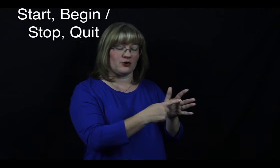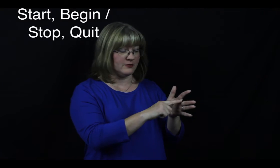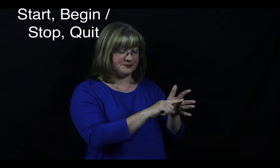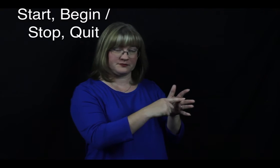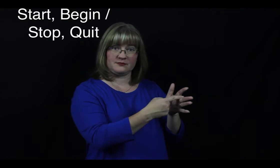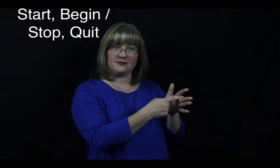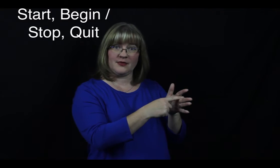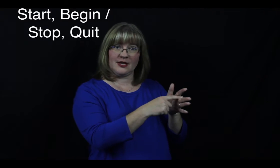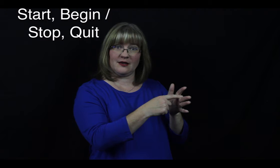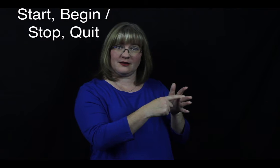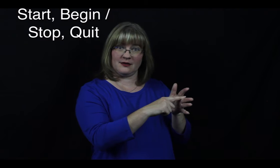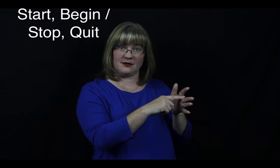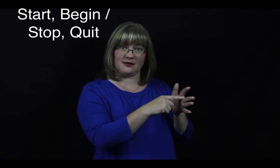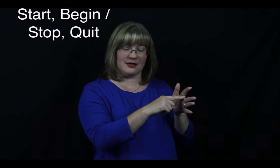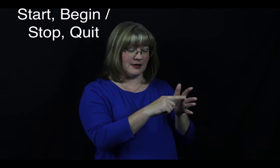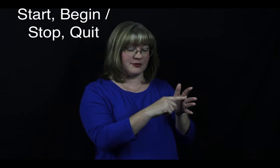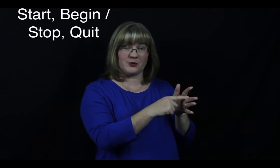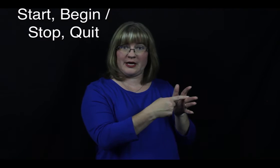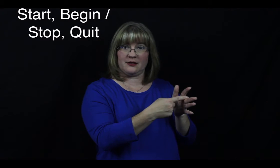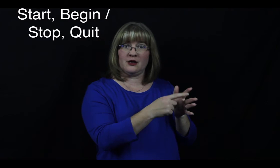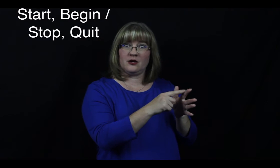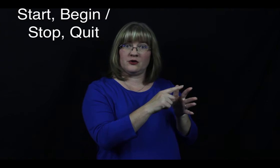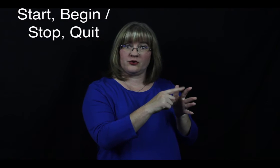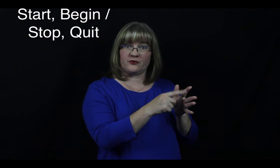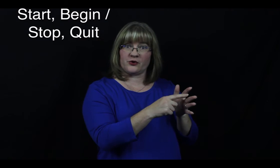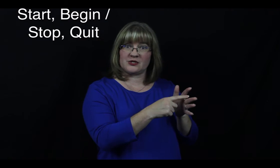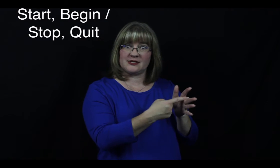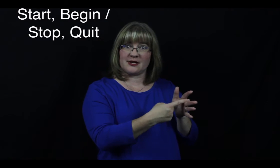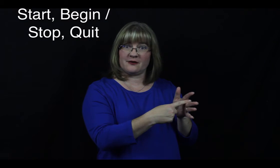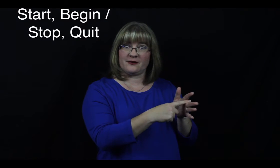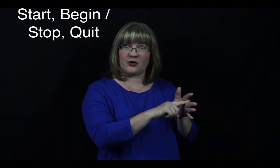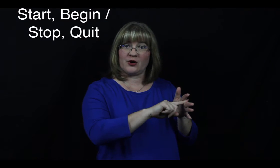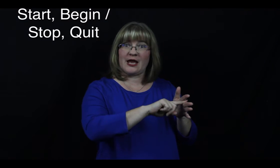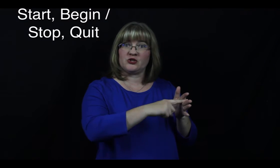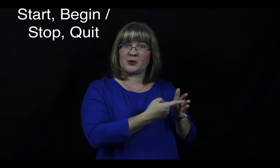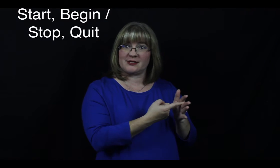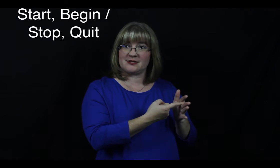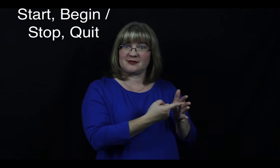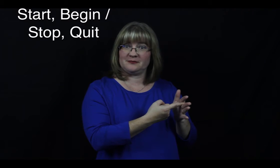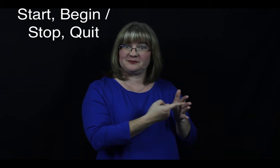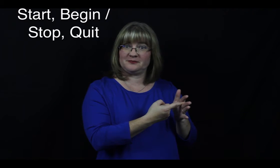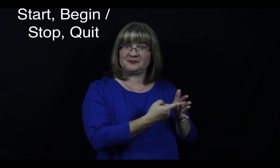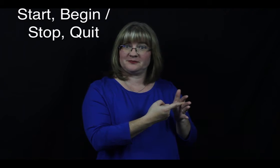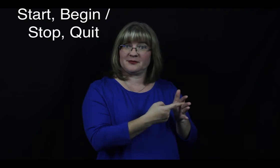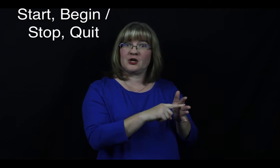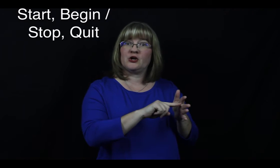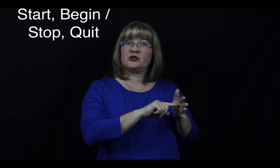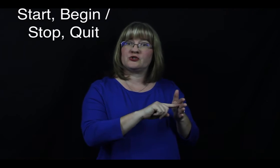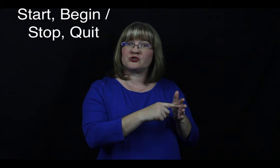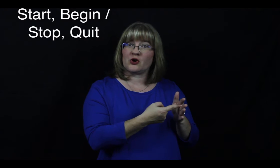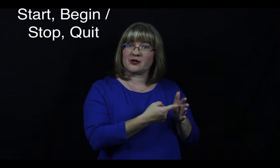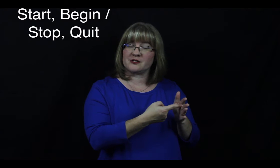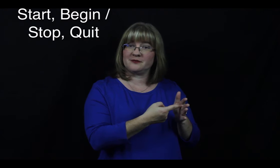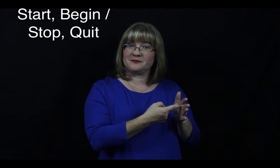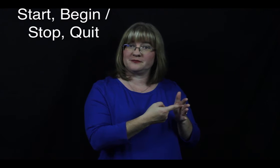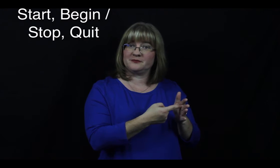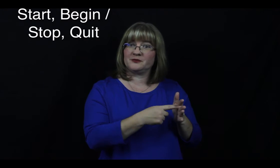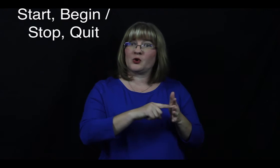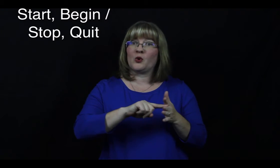finger in between your first and second finger and twist. Start